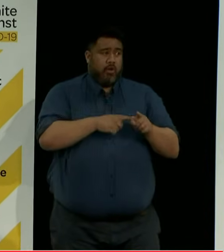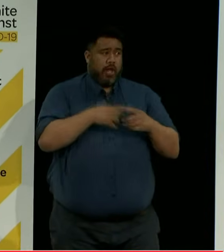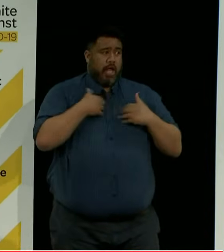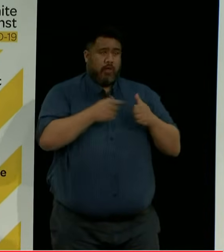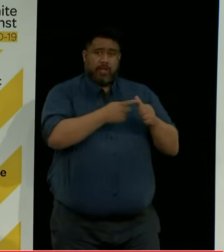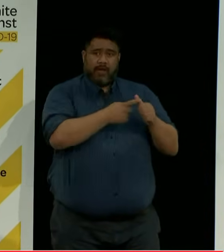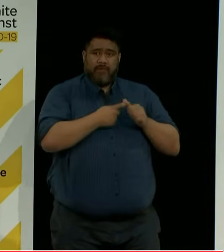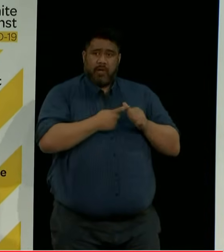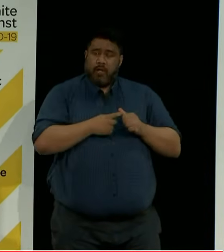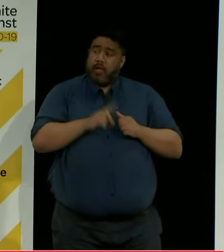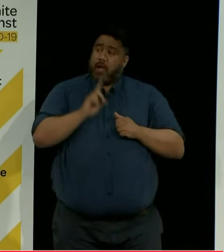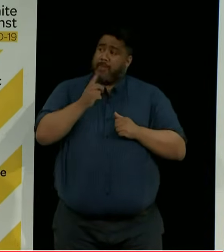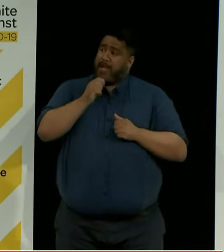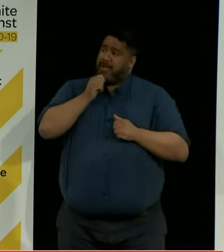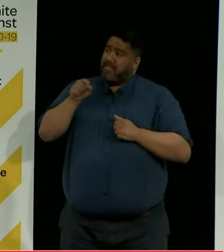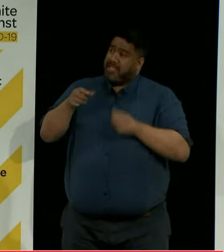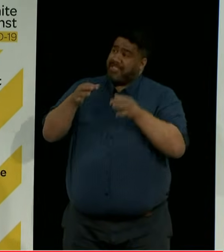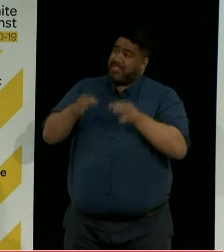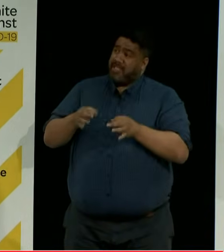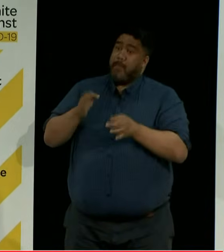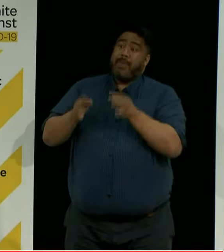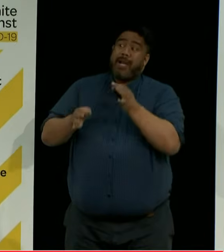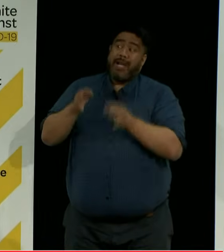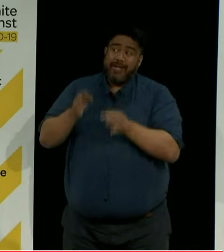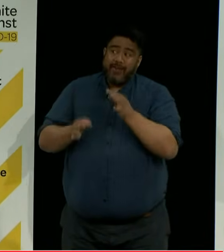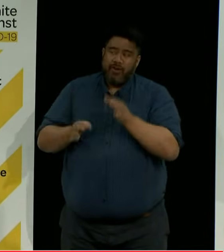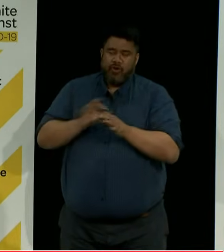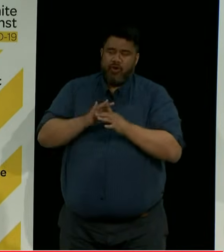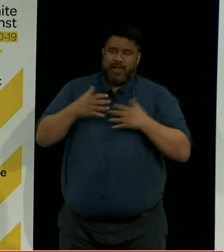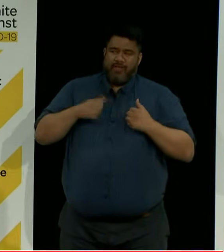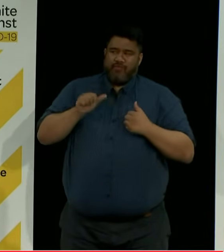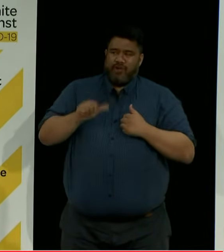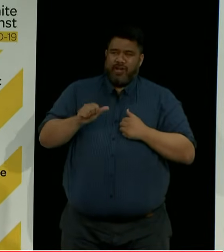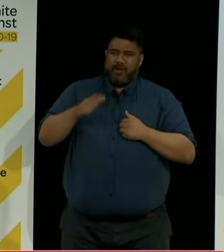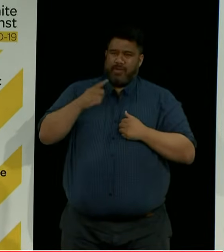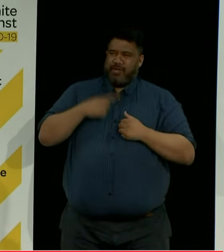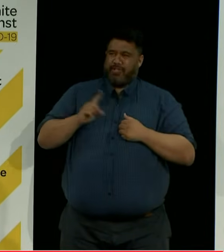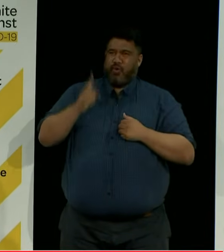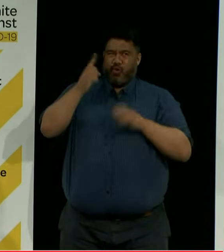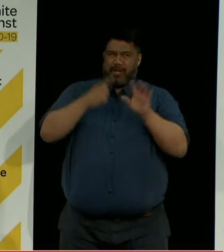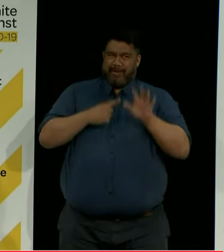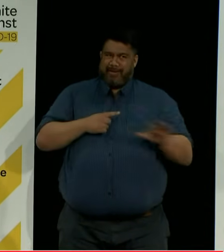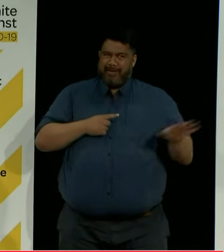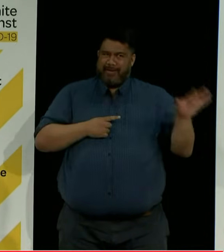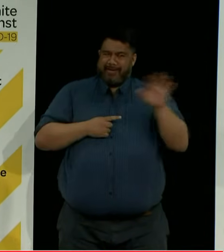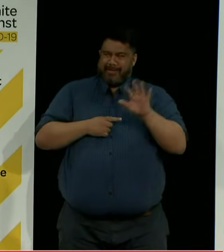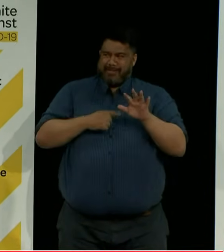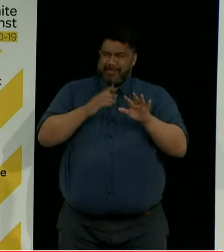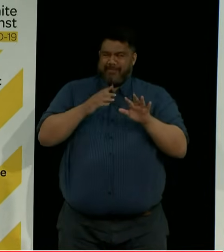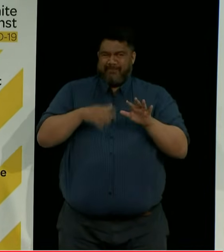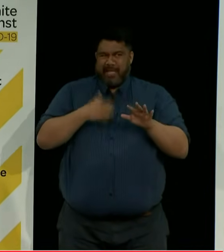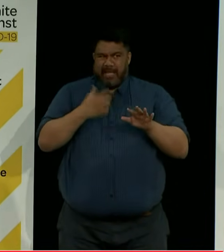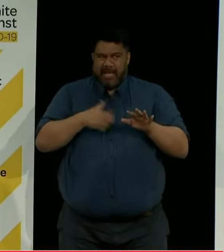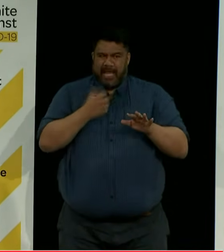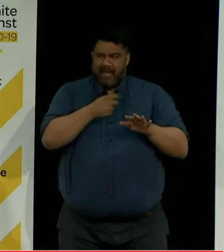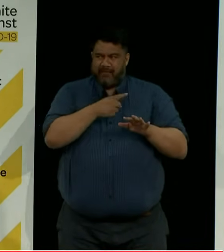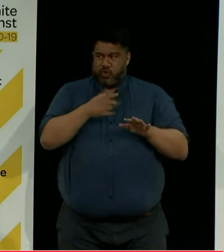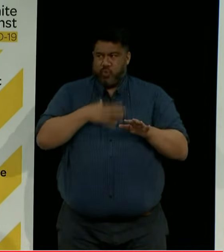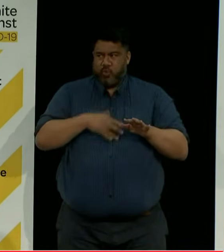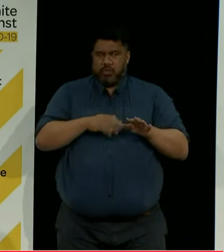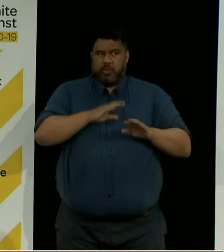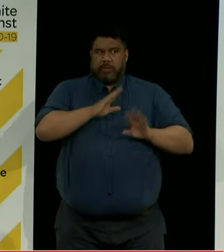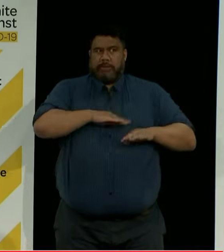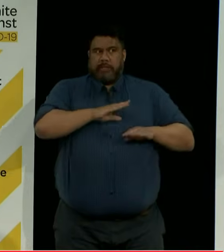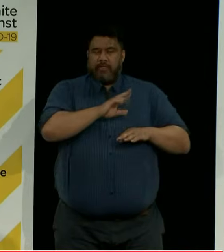Dr. Bloomfield. If this is a political decision, because Auckland have been No. really feeling the... Well, I mean, there's got to be some of it in there, though, because Auckland... I guess I wouldn't consider